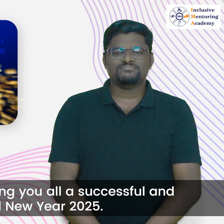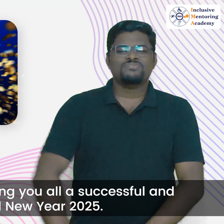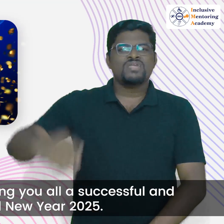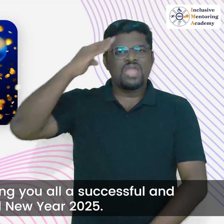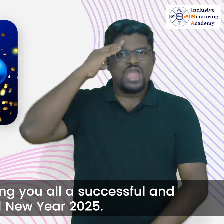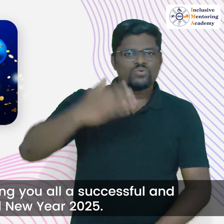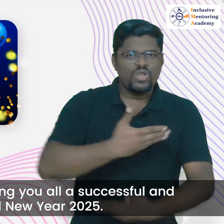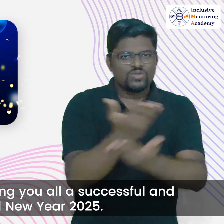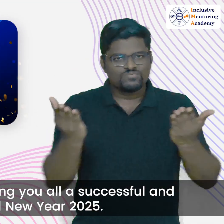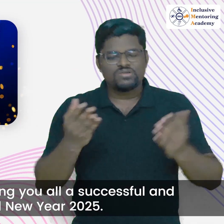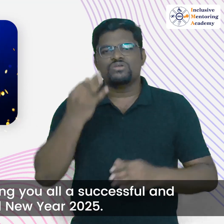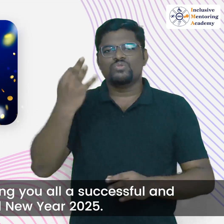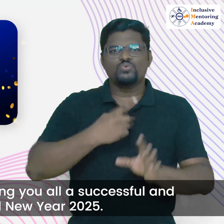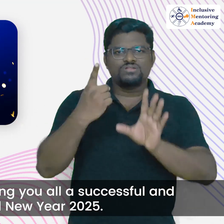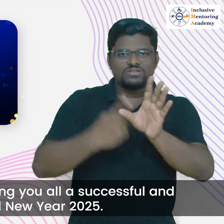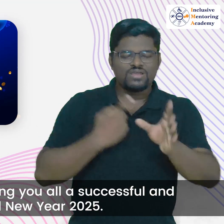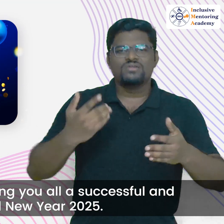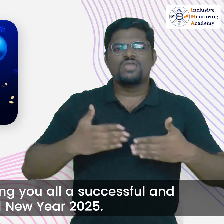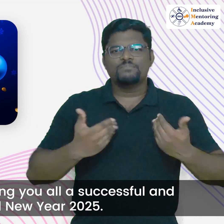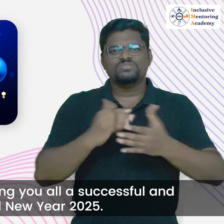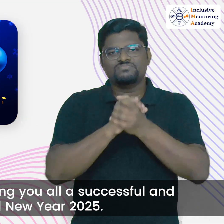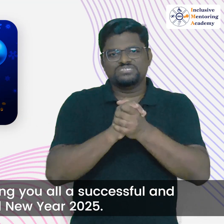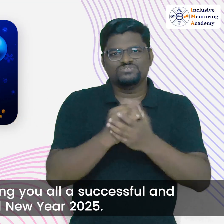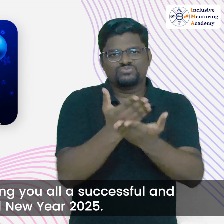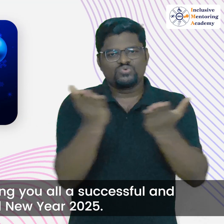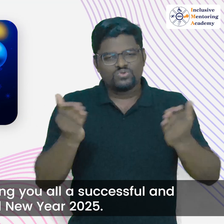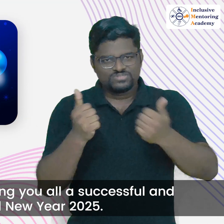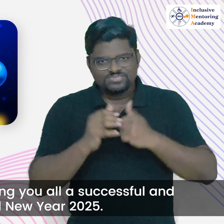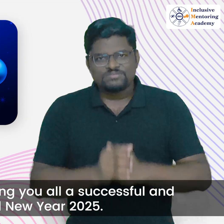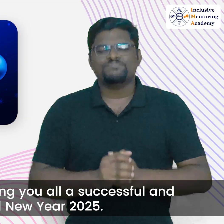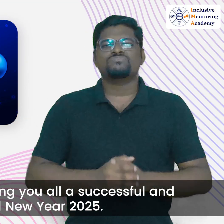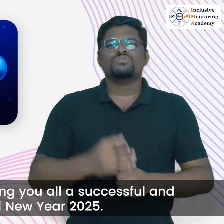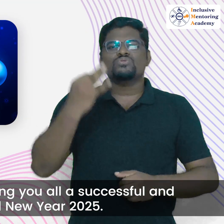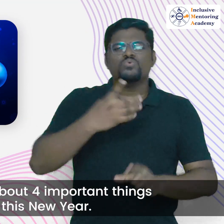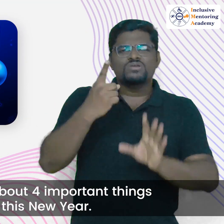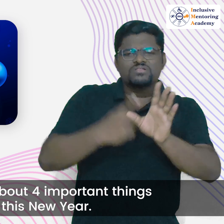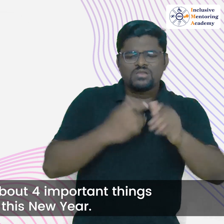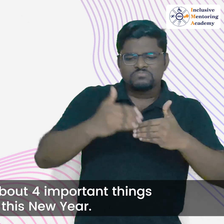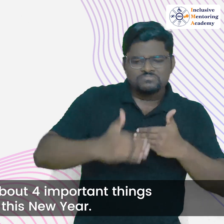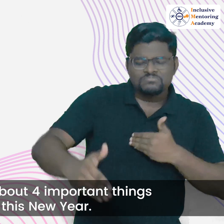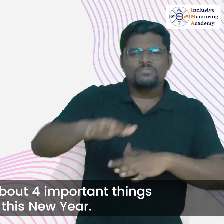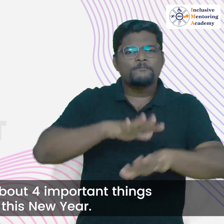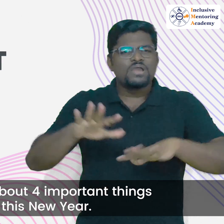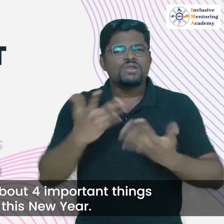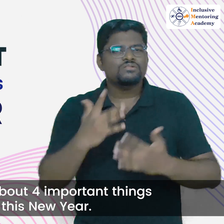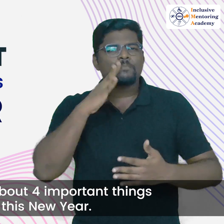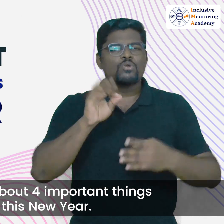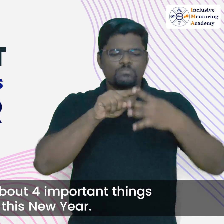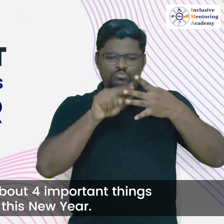Hello everyone, wishing you all a successful and wonderful new year 2025. Today, let's see about 4 important